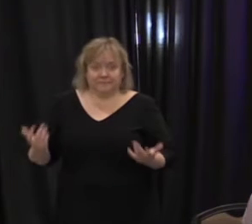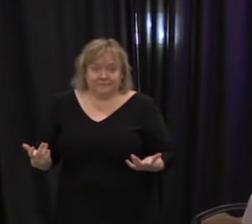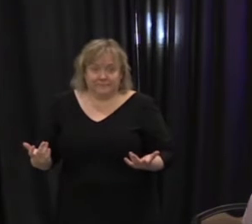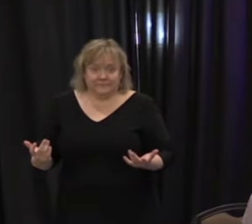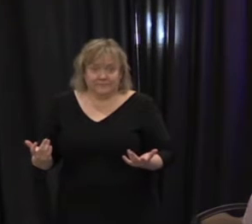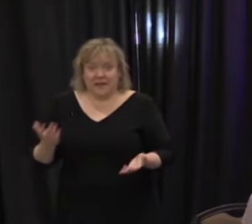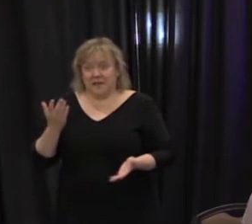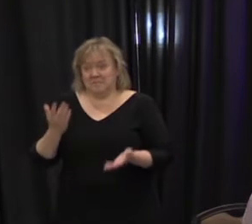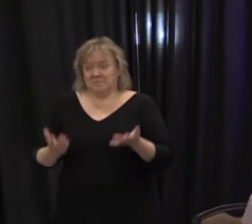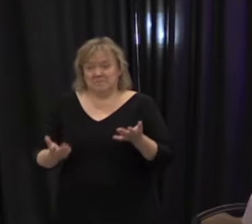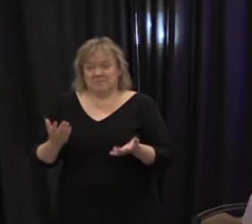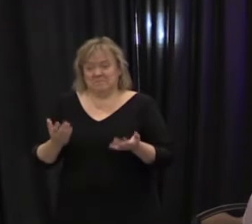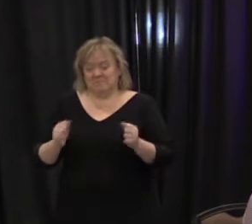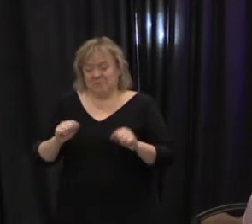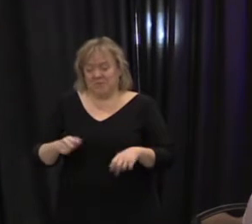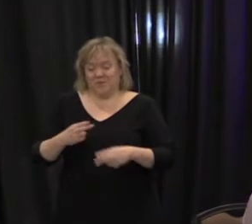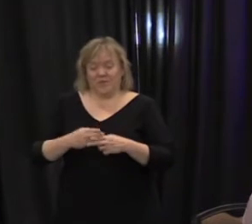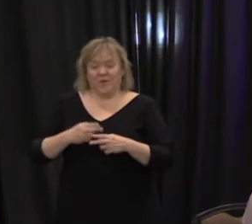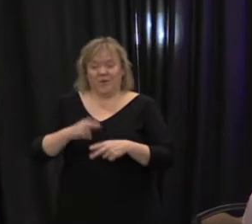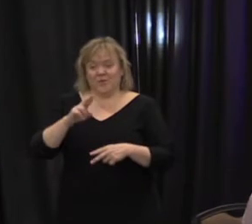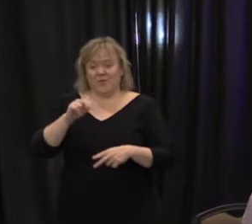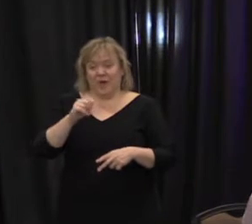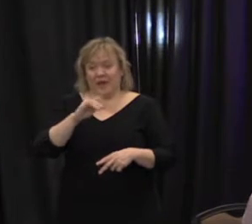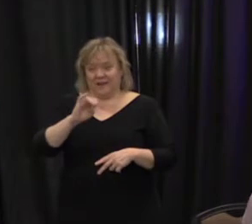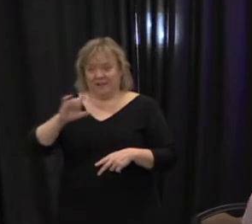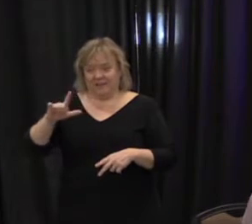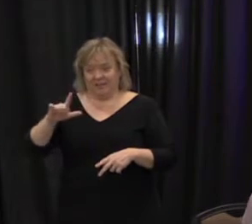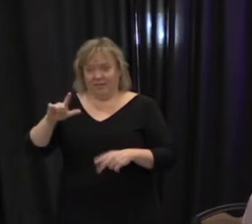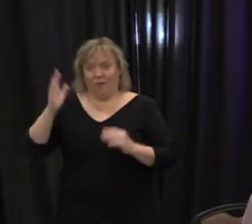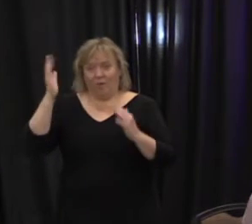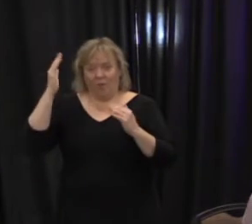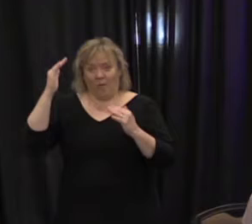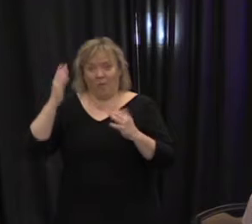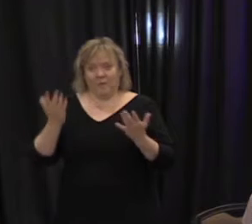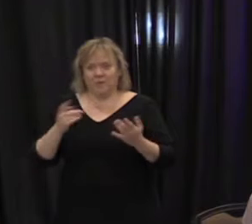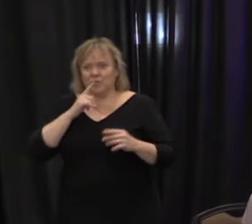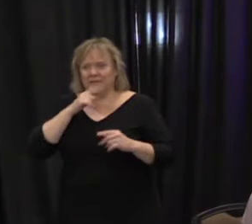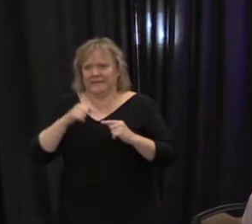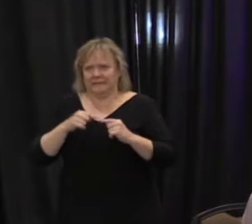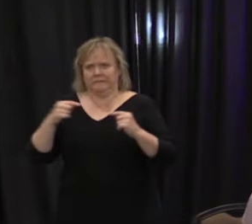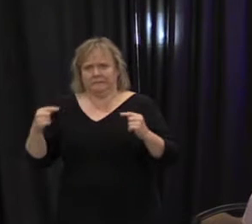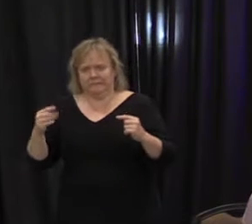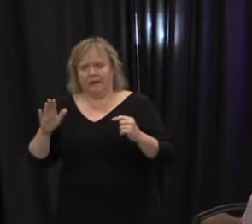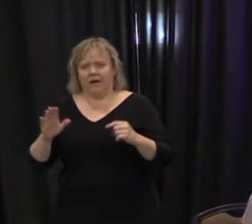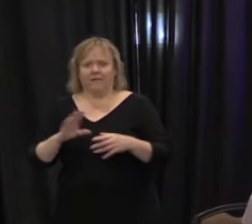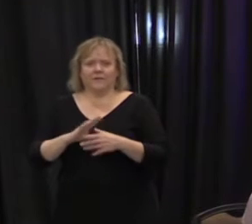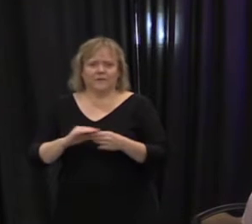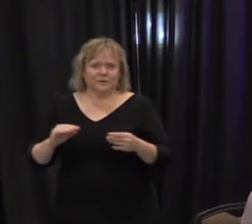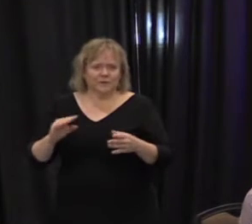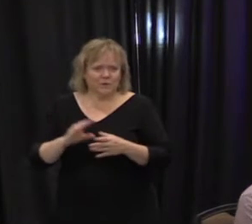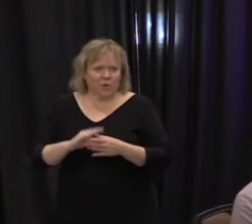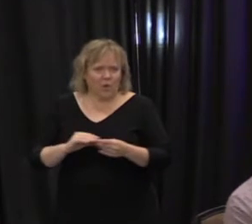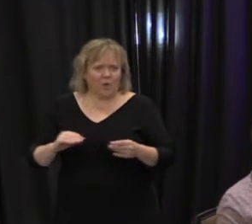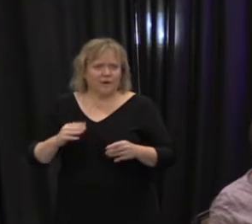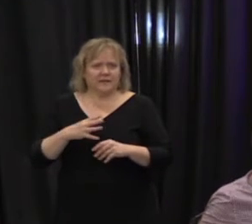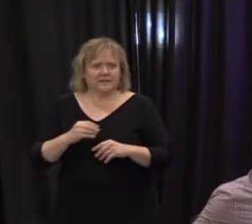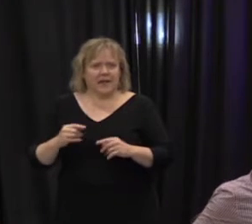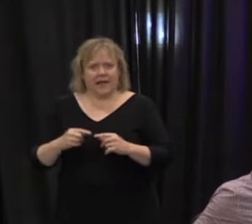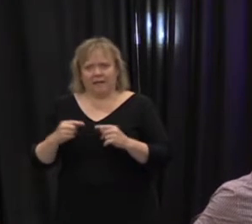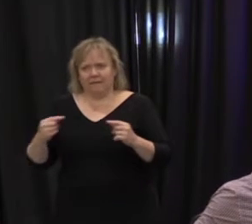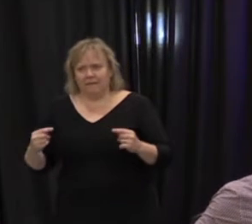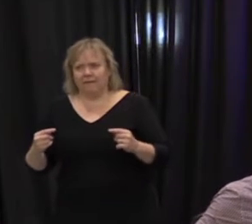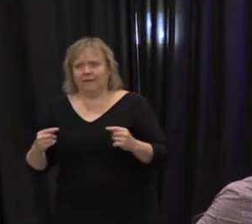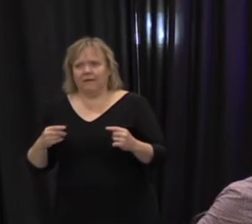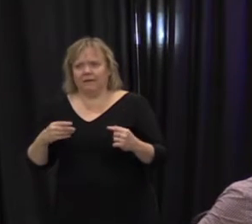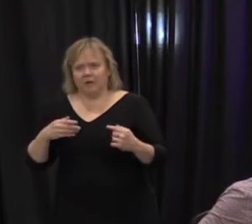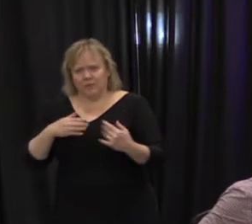radical hope, you know, which is in direct opposition to like the stories and the opposition that we